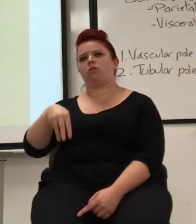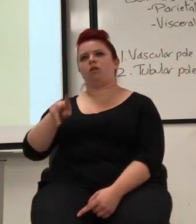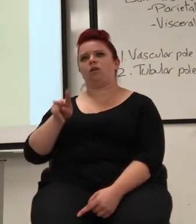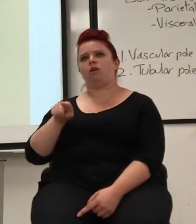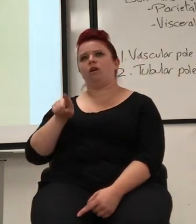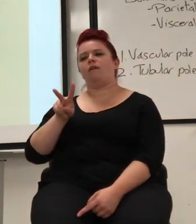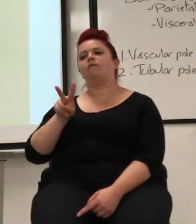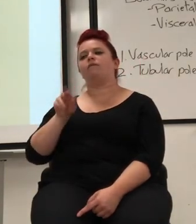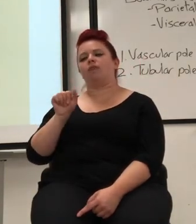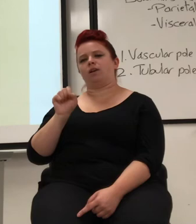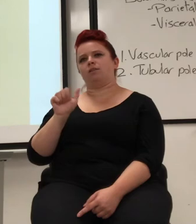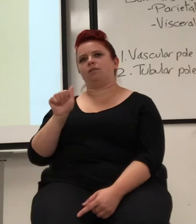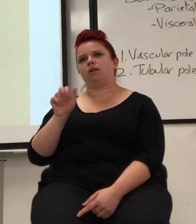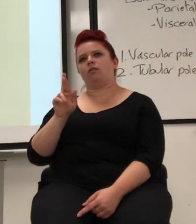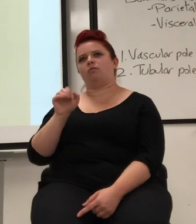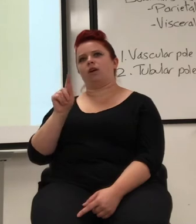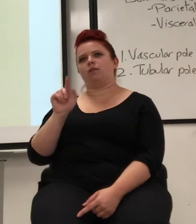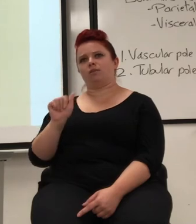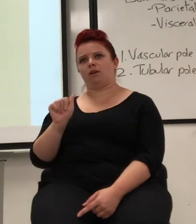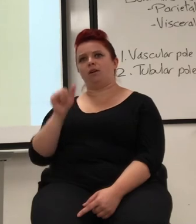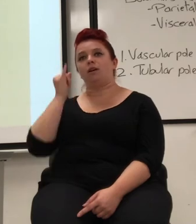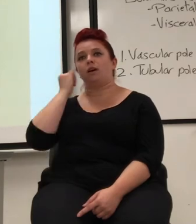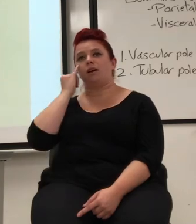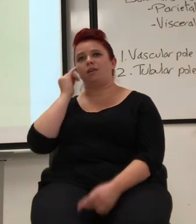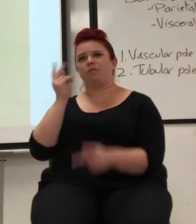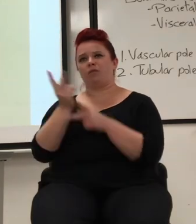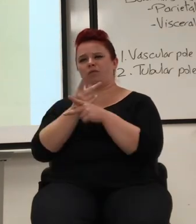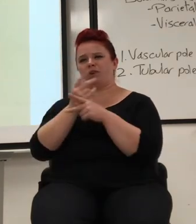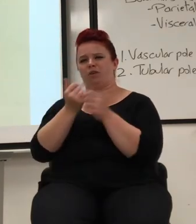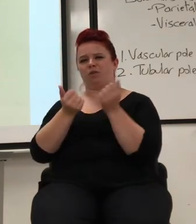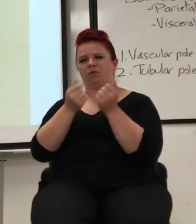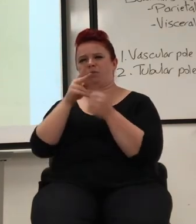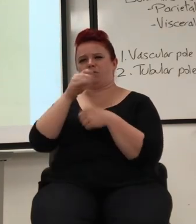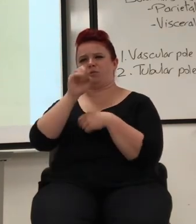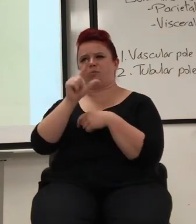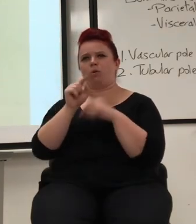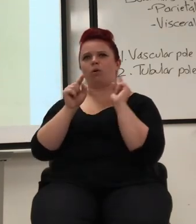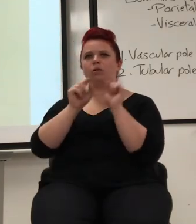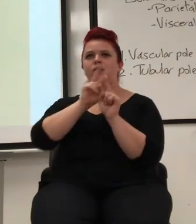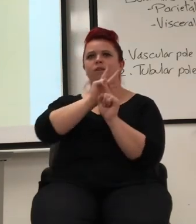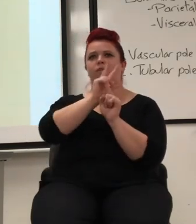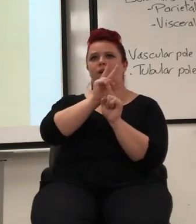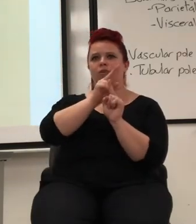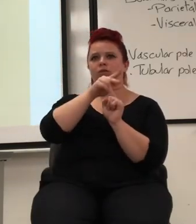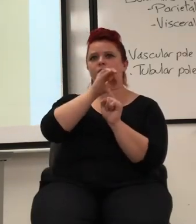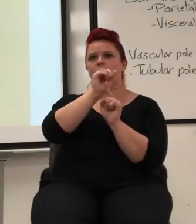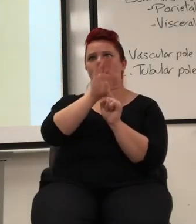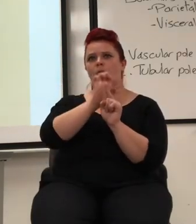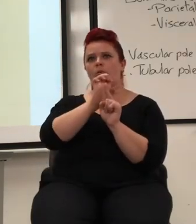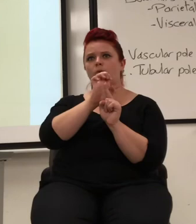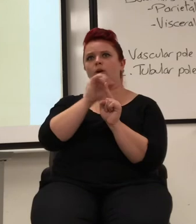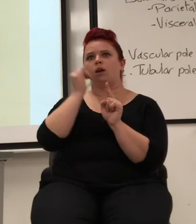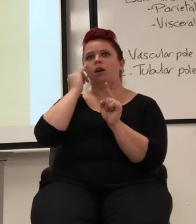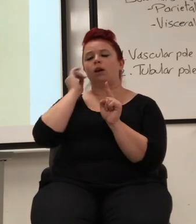Vasa recta. If you do your vascular pole, tubular pole thing, there's the vascular pole. If that's